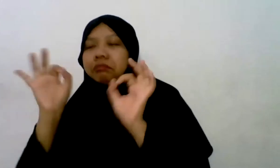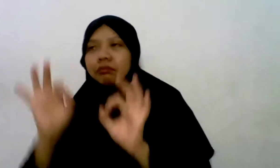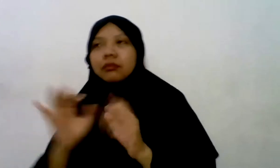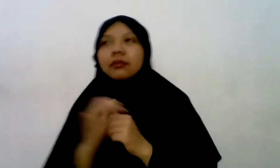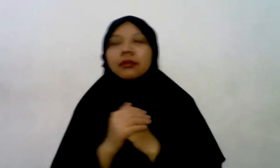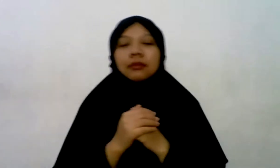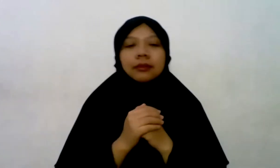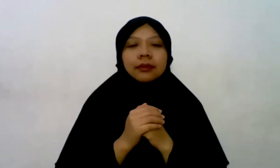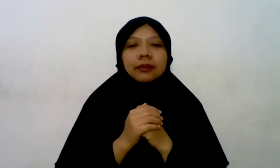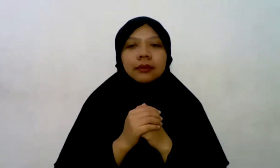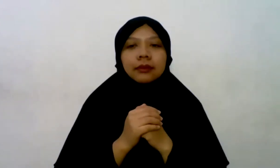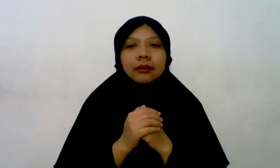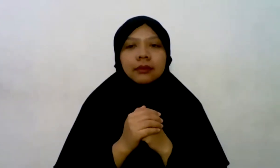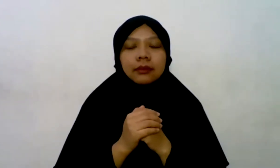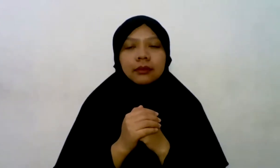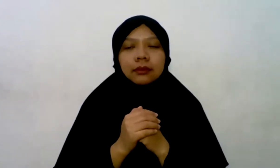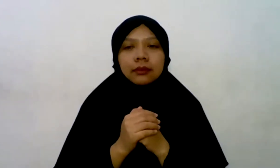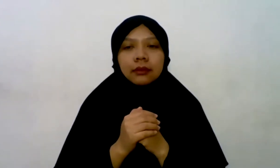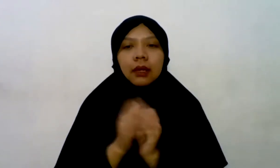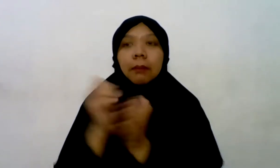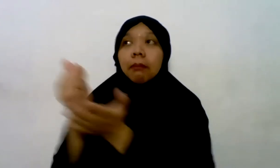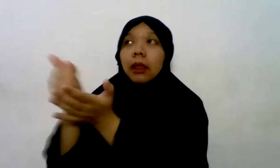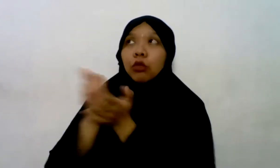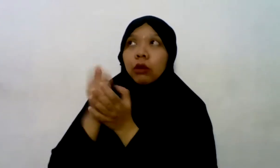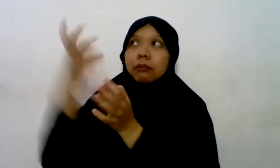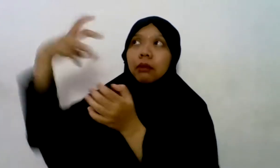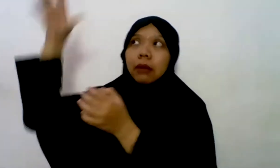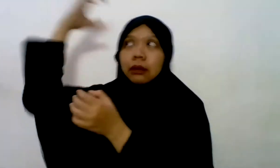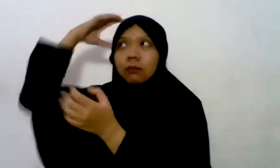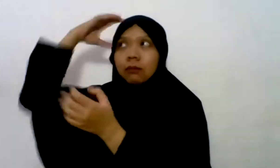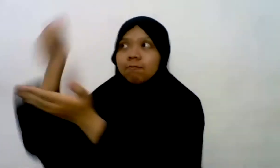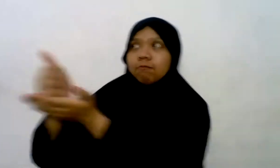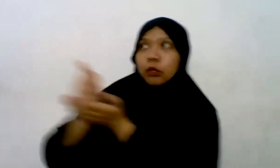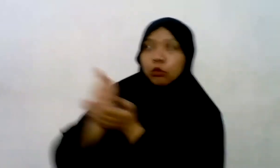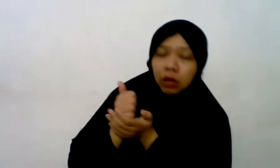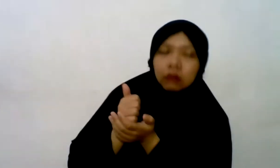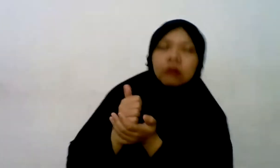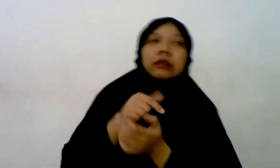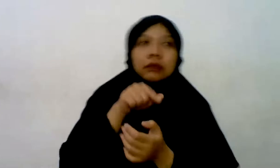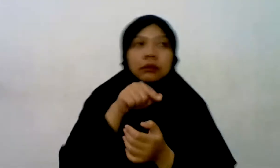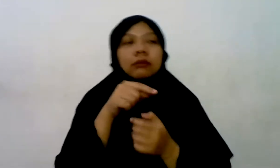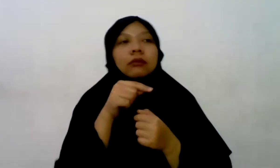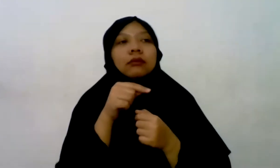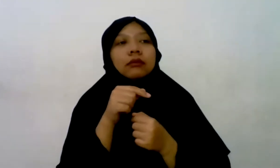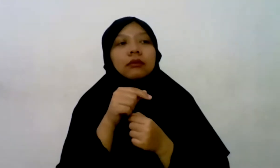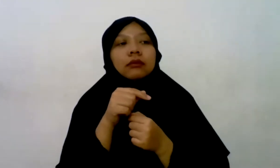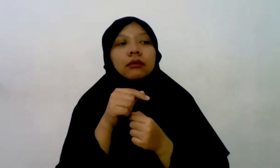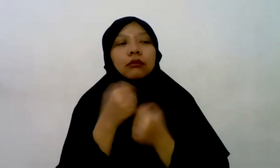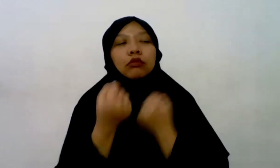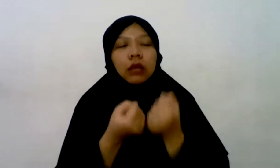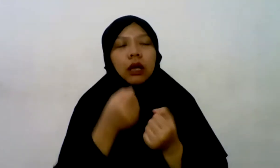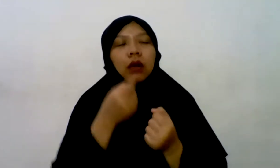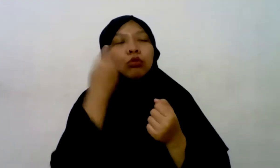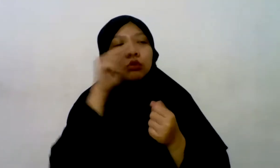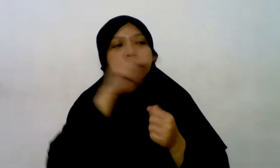of policies that the government has introduced. So maybe Amex can also